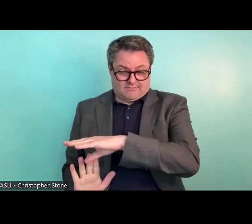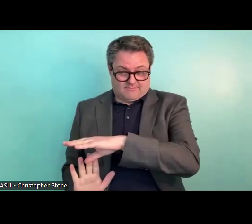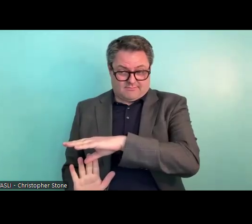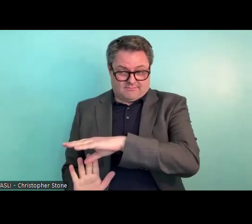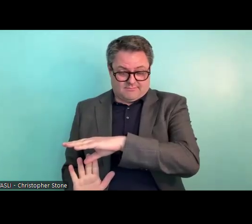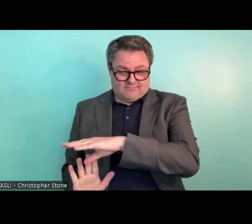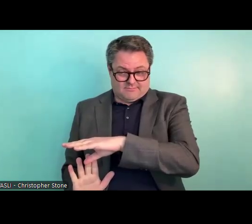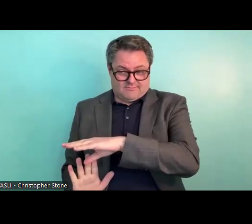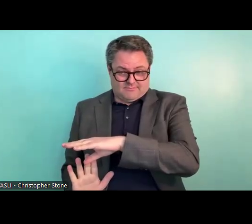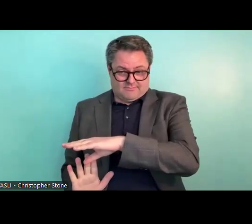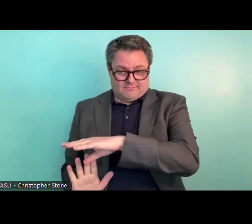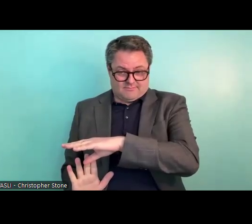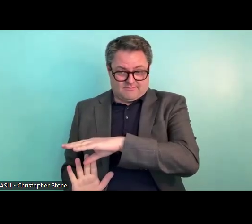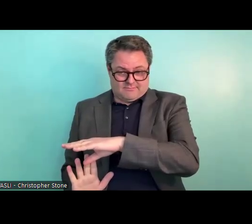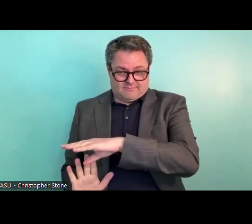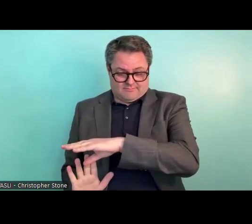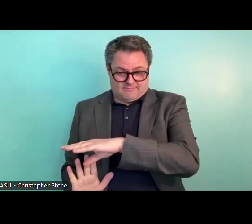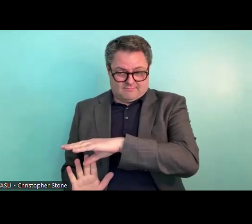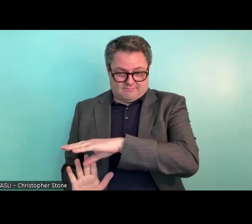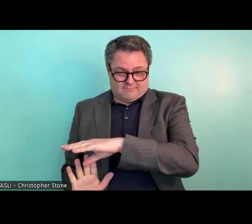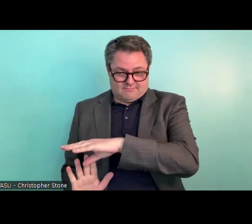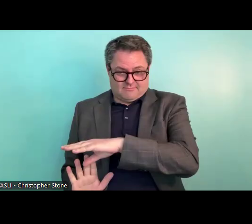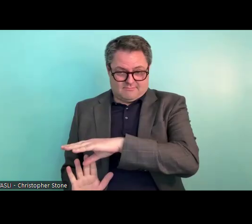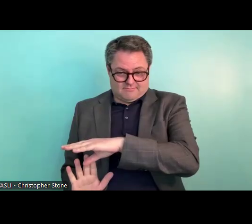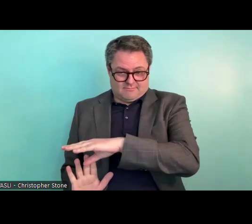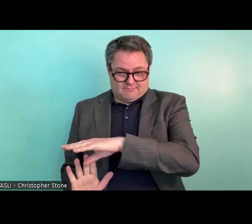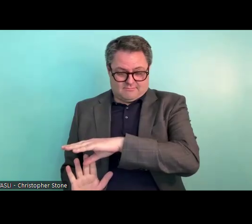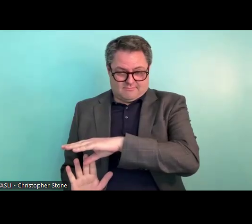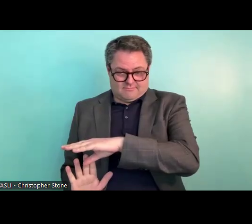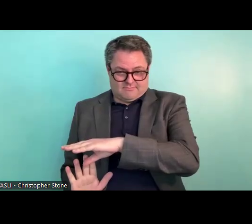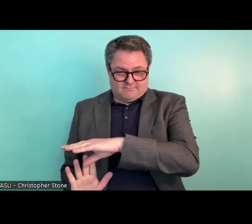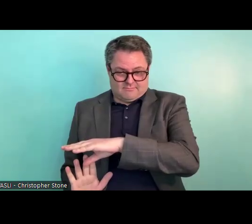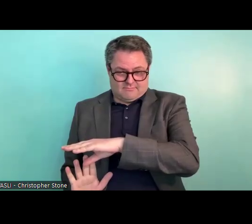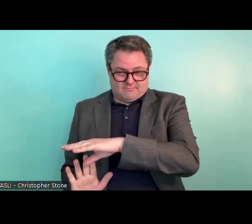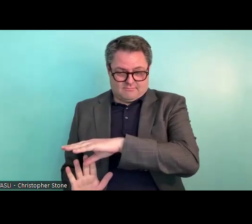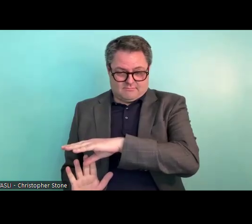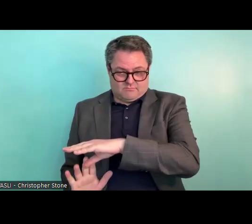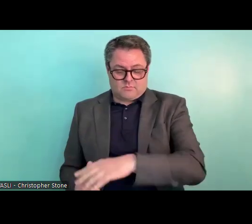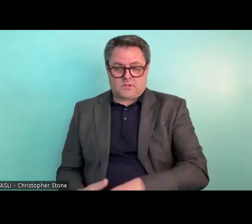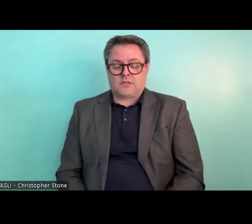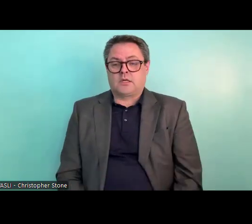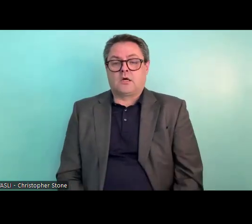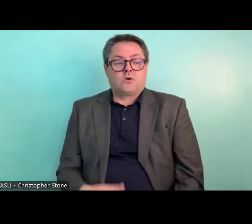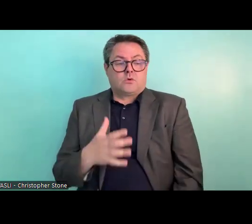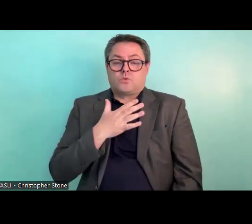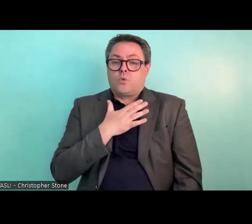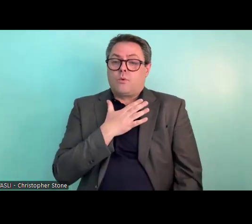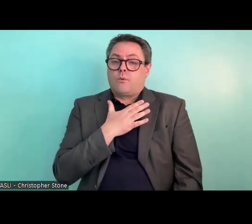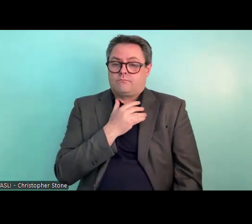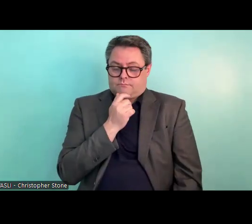if you put those hands down, can people please take off the raised hand?